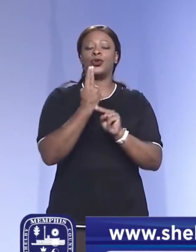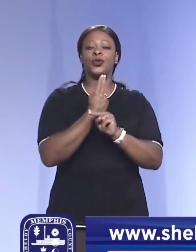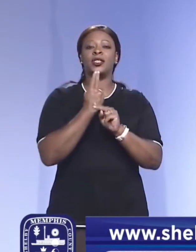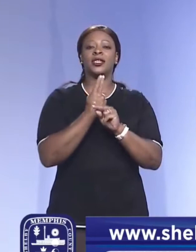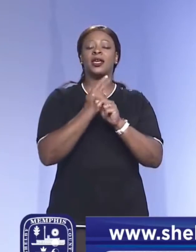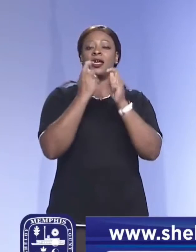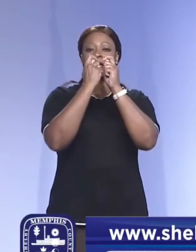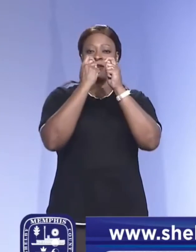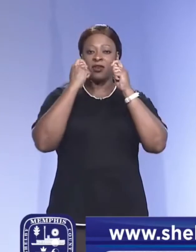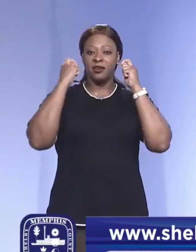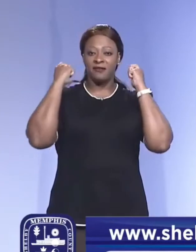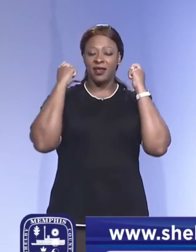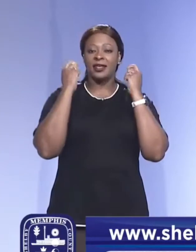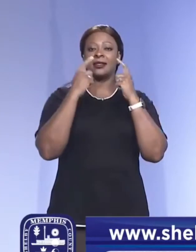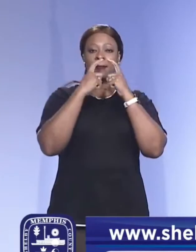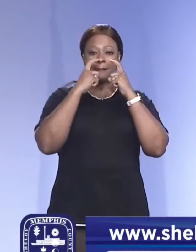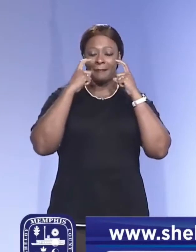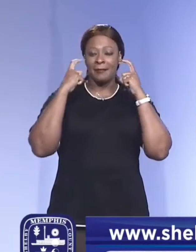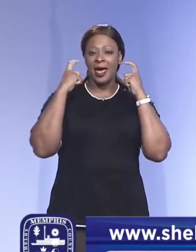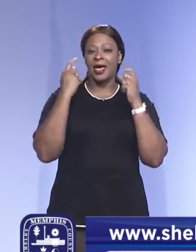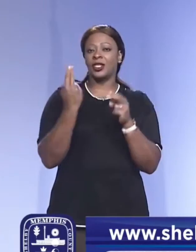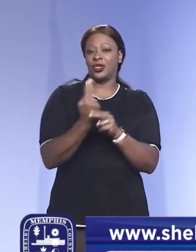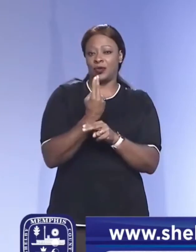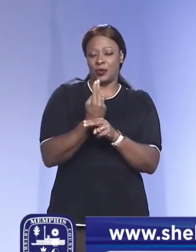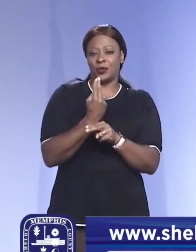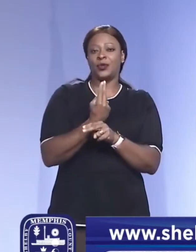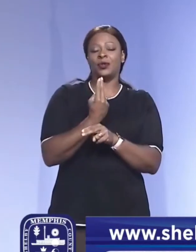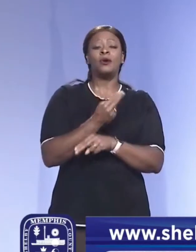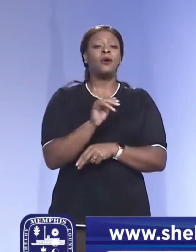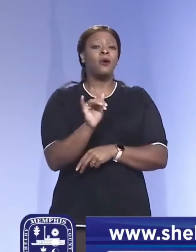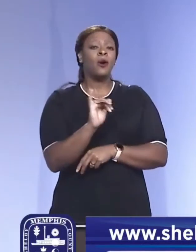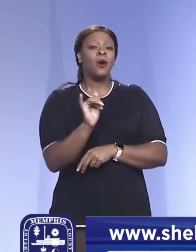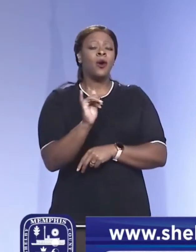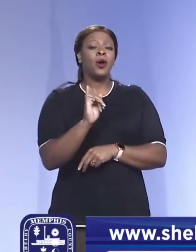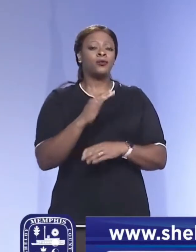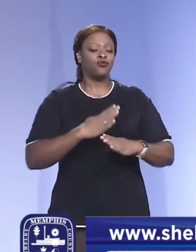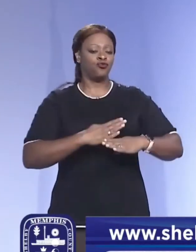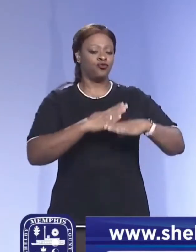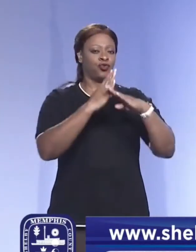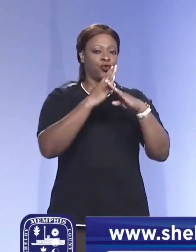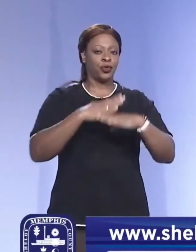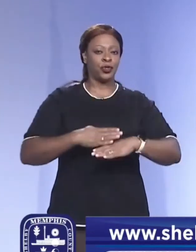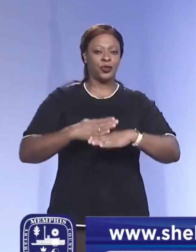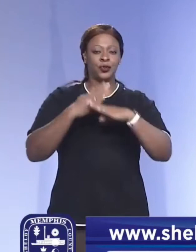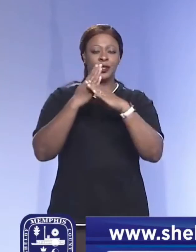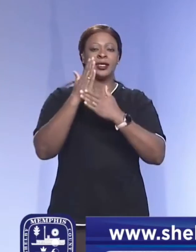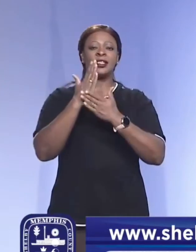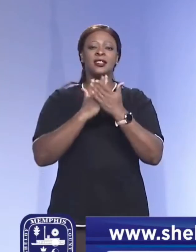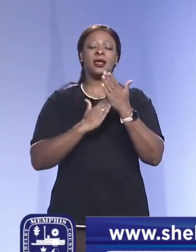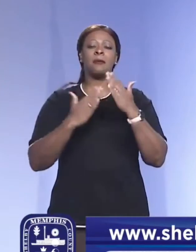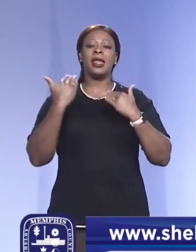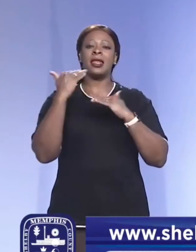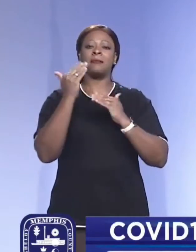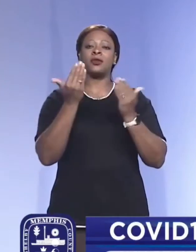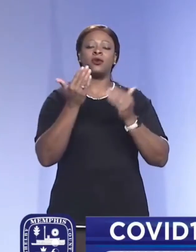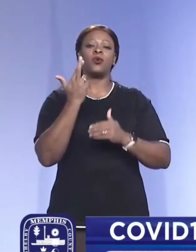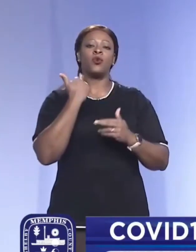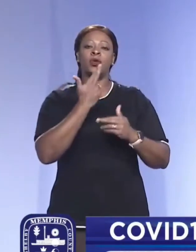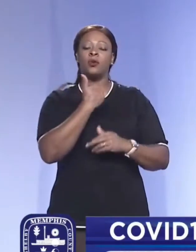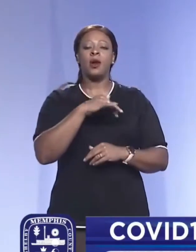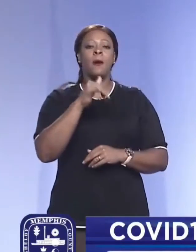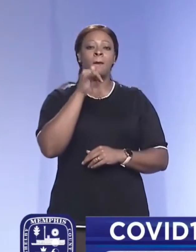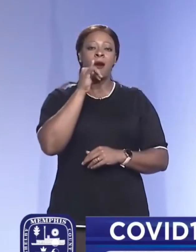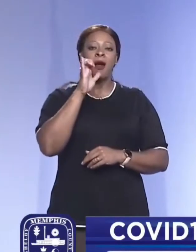face coverings and mask use, as well as the restriction of the limited service restaurants, bars, and